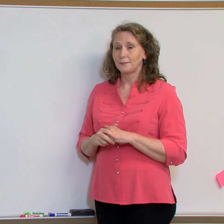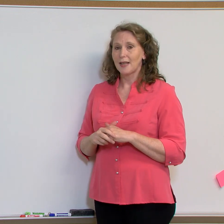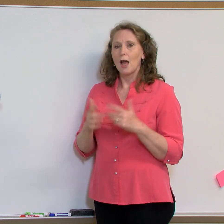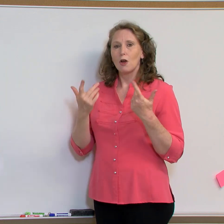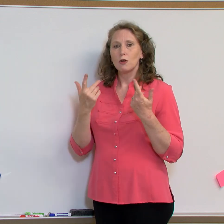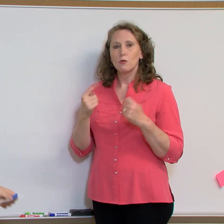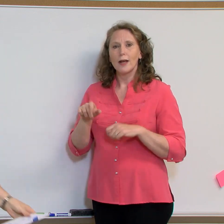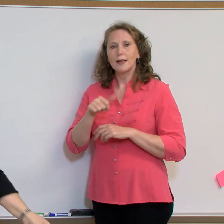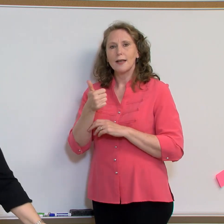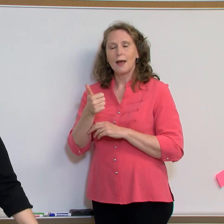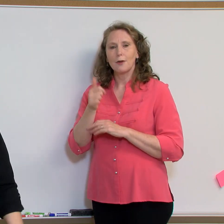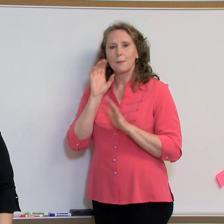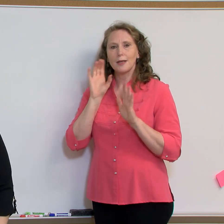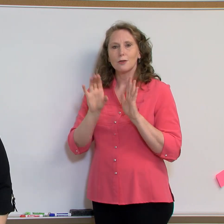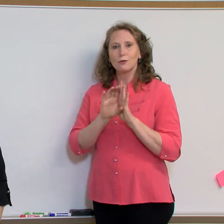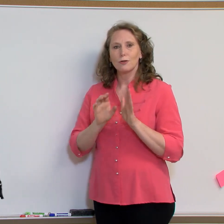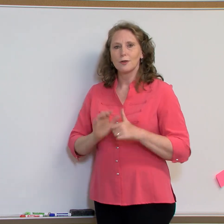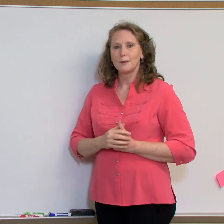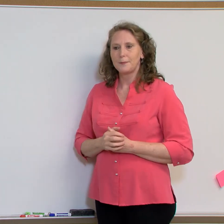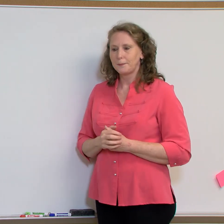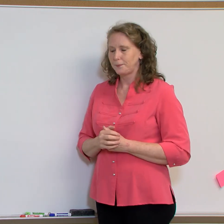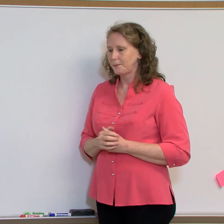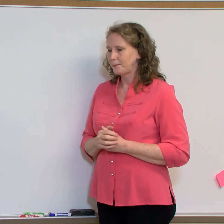Let's try another pattern.